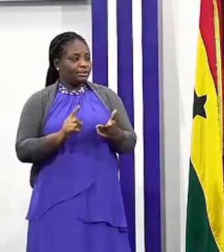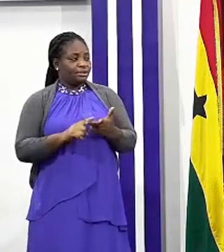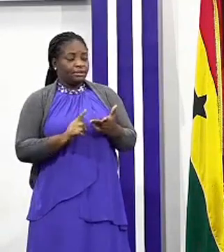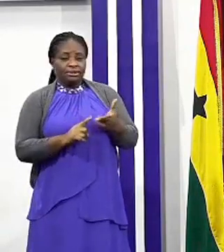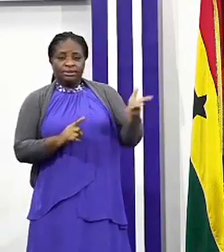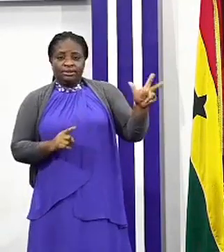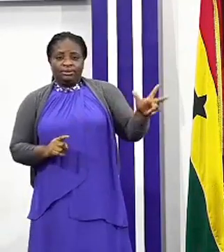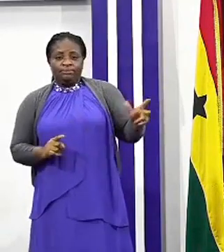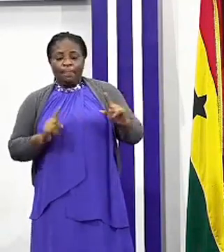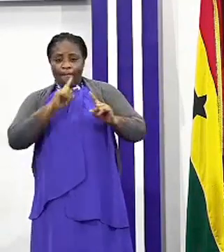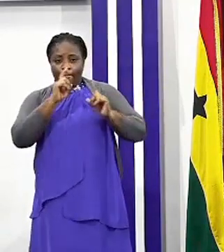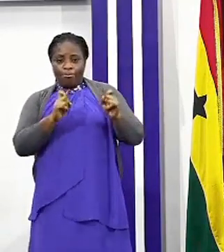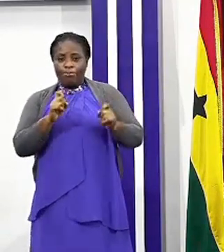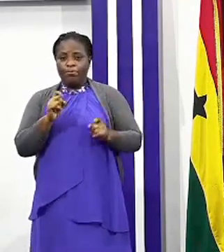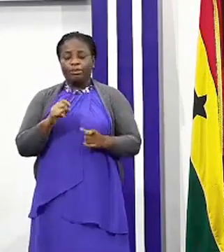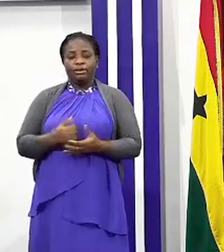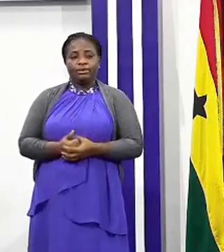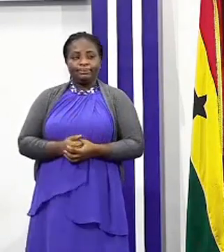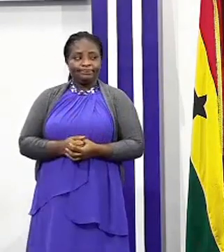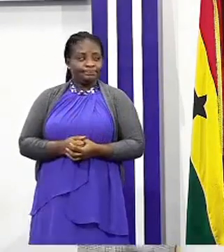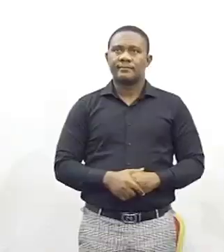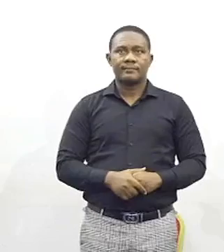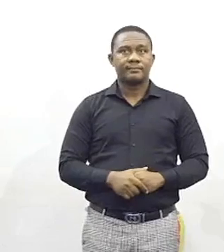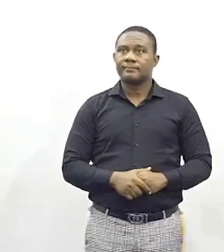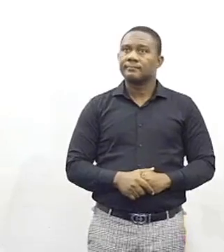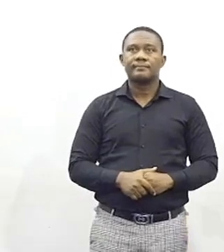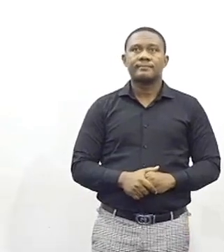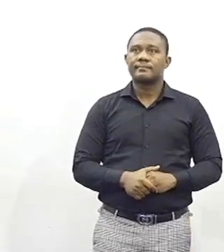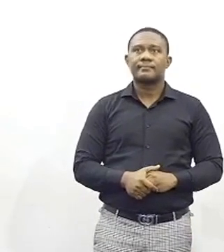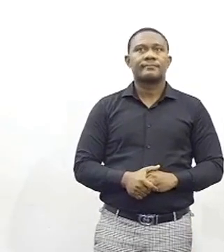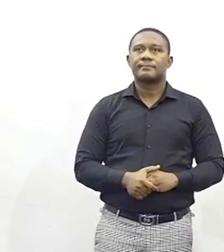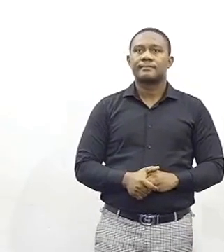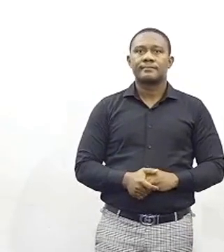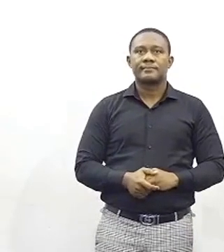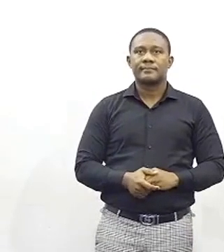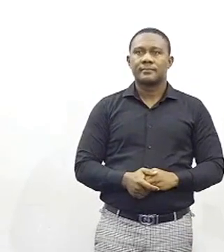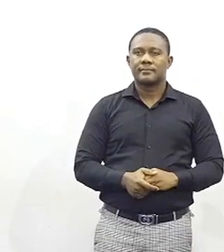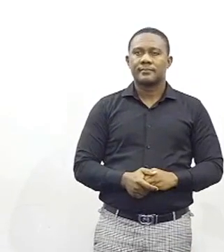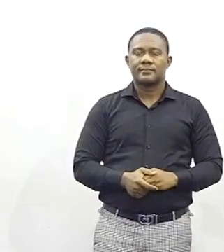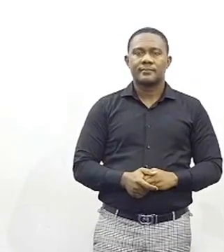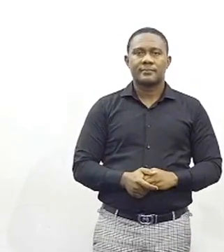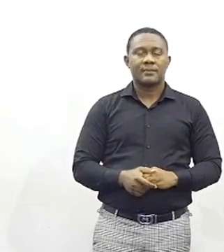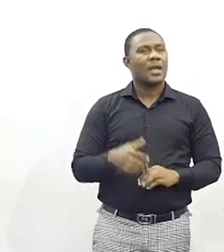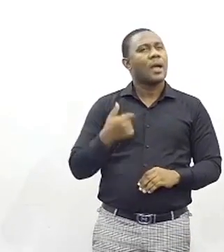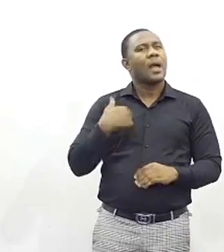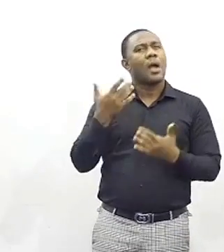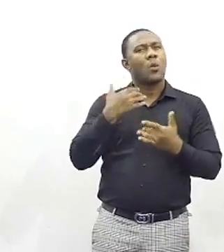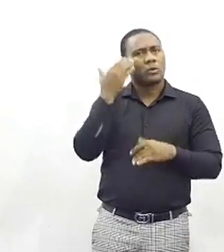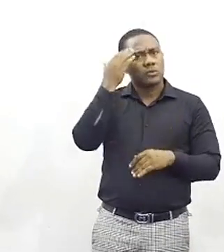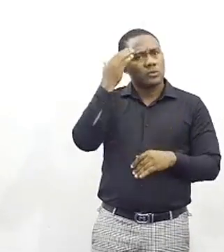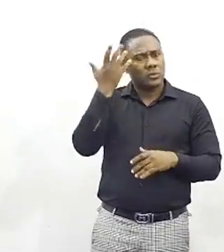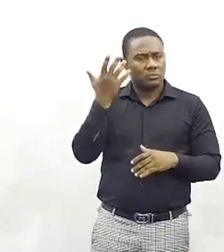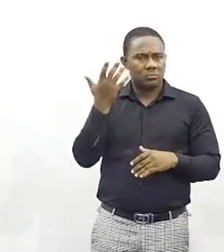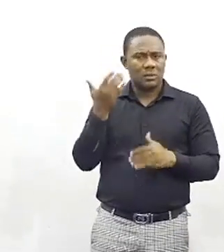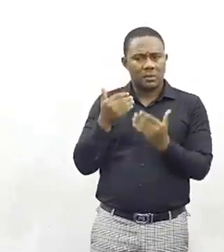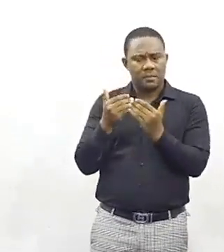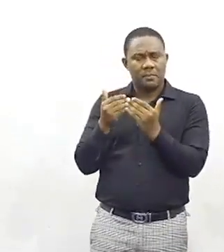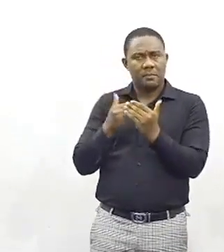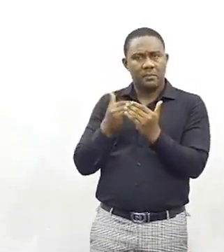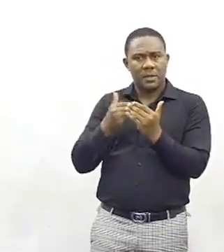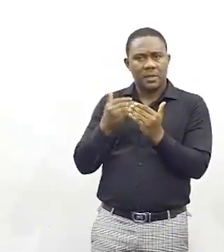Yes, my name is Godfrey Turnham. I want to find out what is taken into consideration